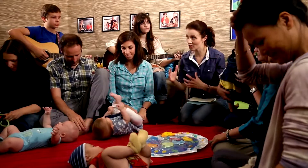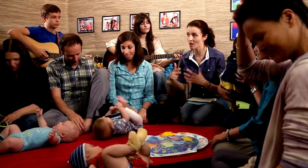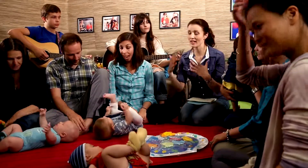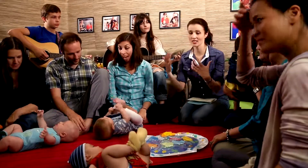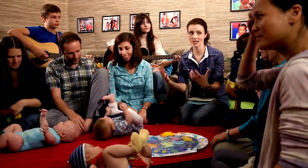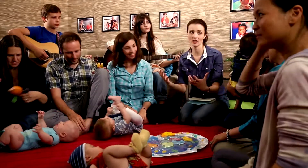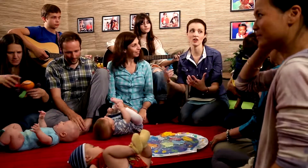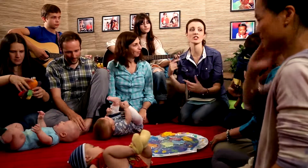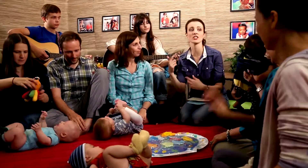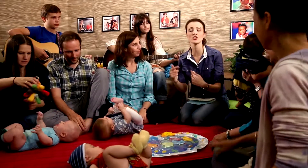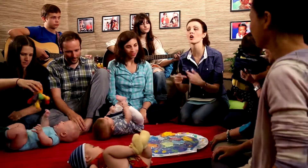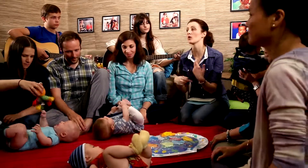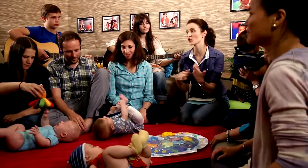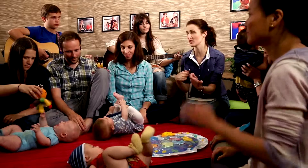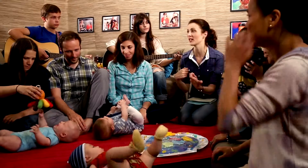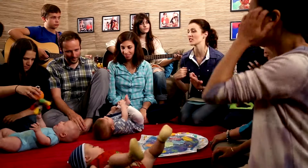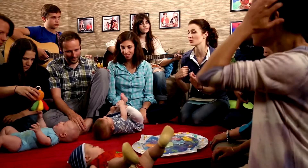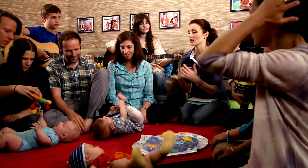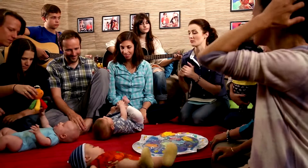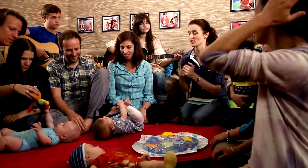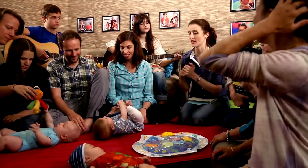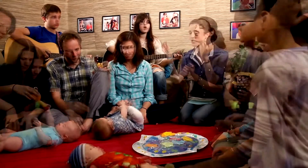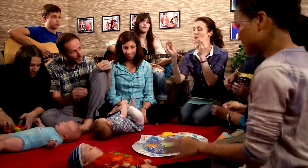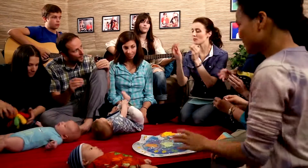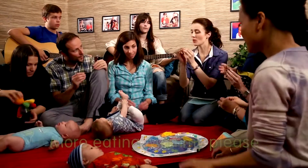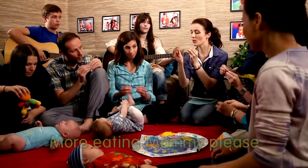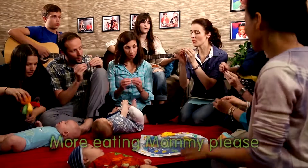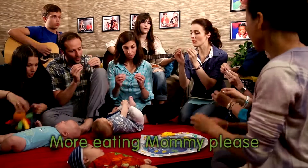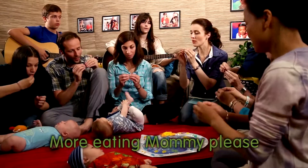along and sign along, because this song we'll also be singing several times today.